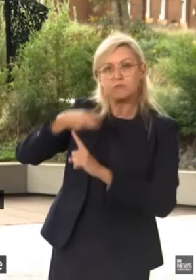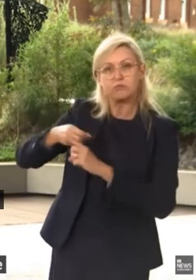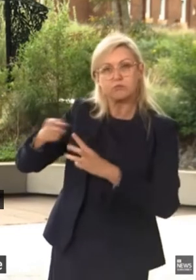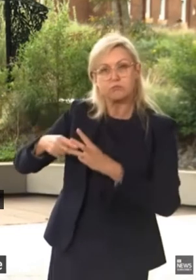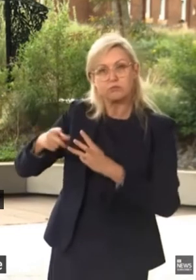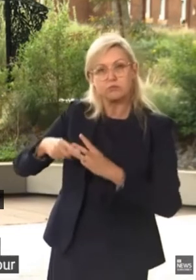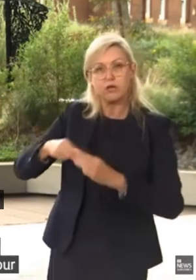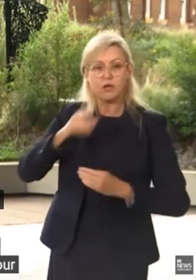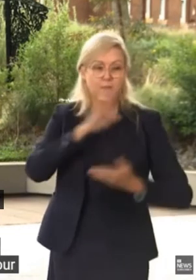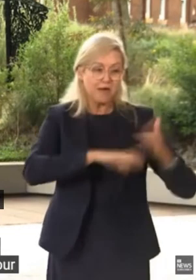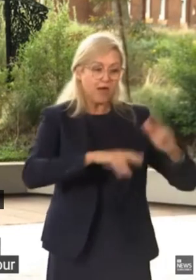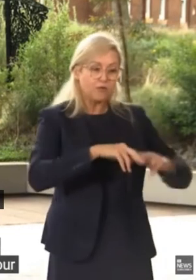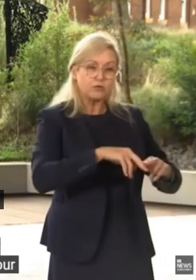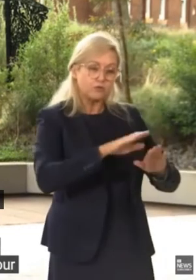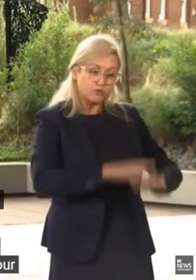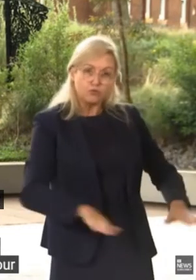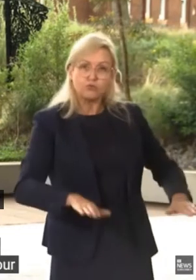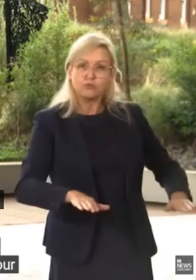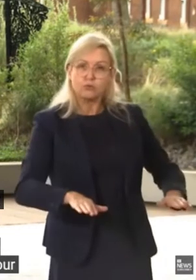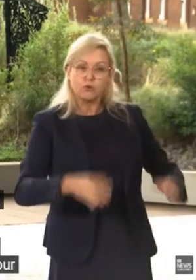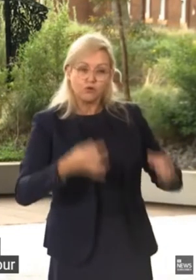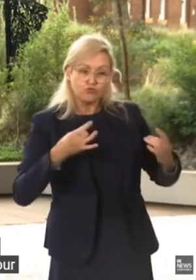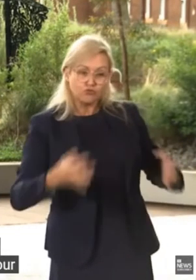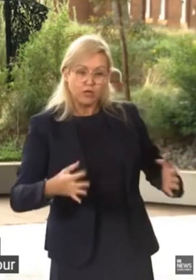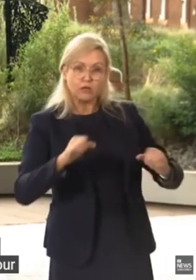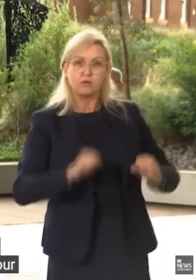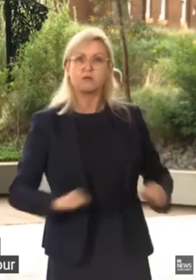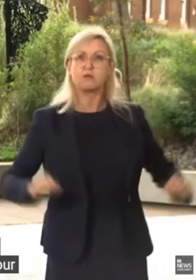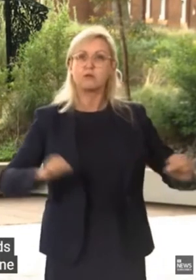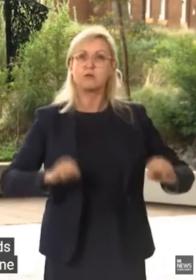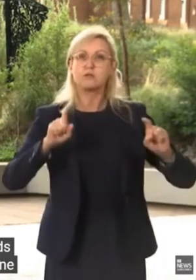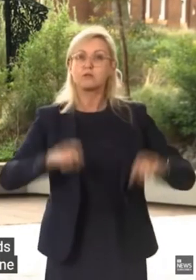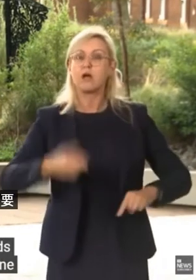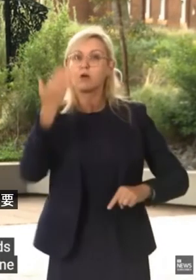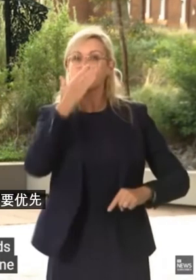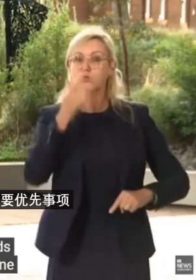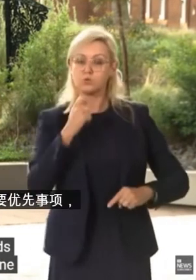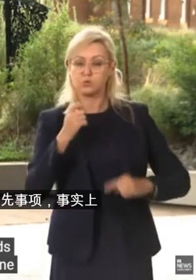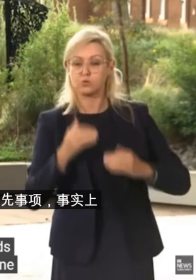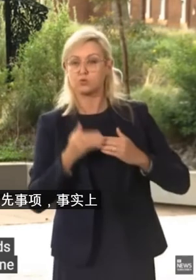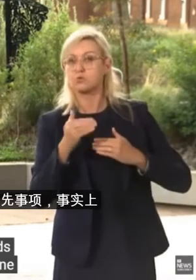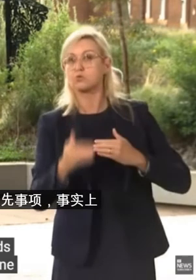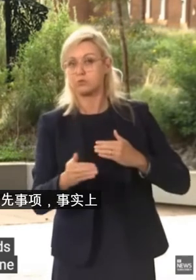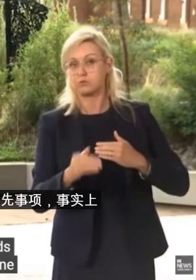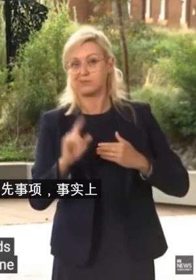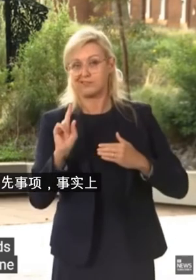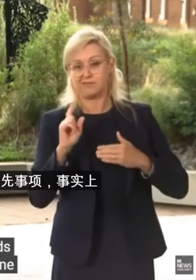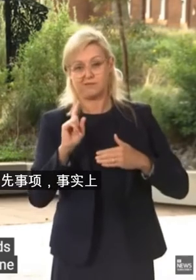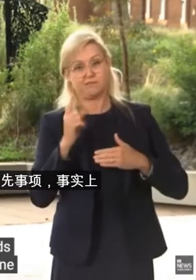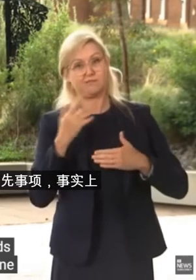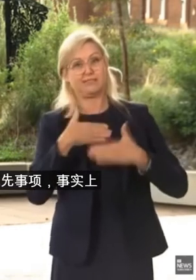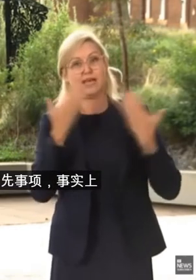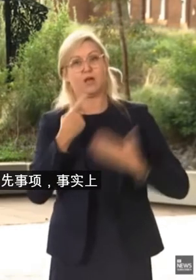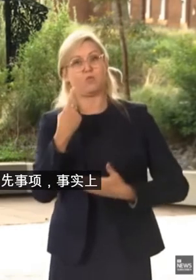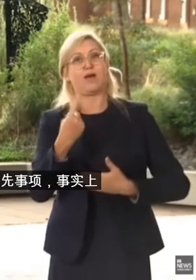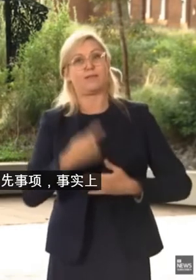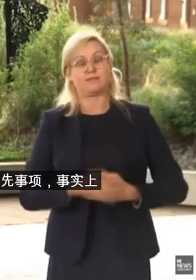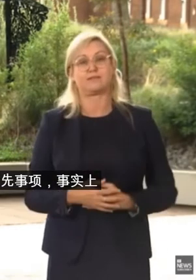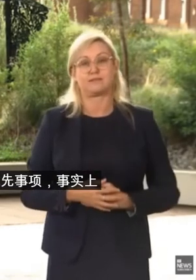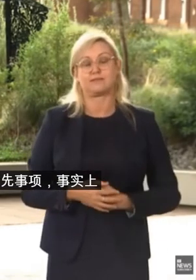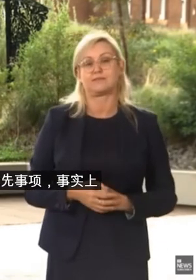day one, term one. That is a major priority for me and this government. In fact, that stands